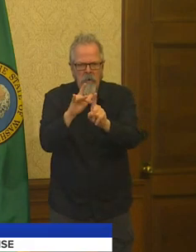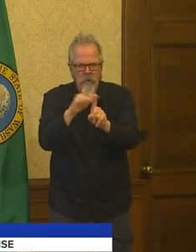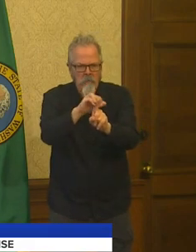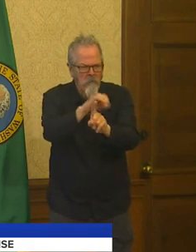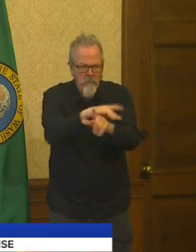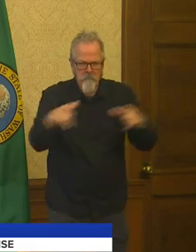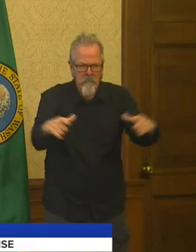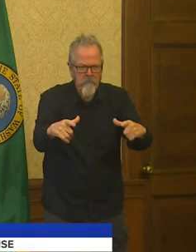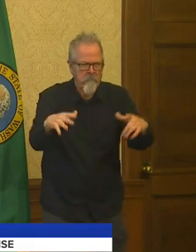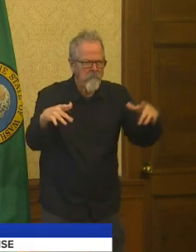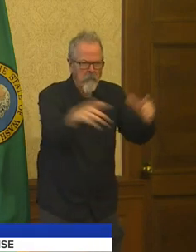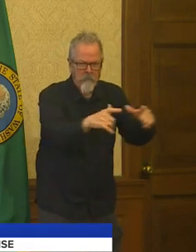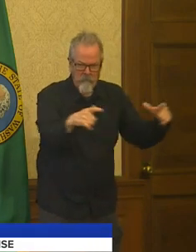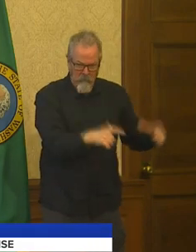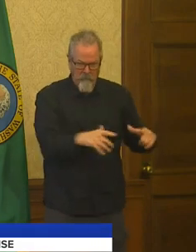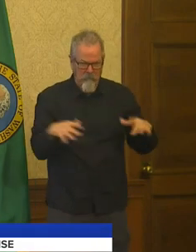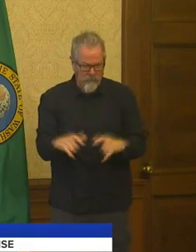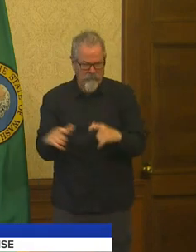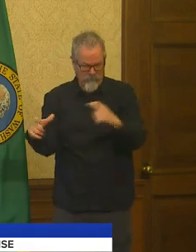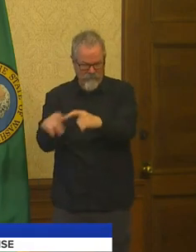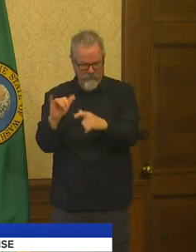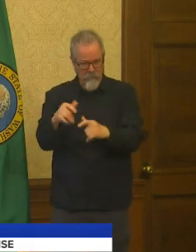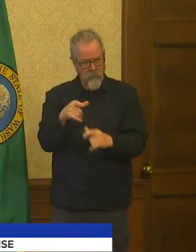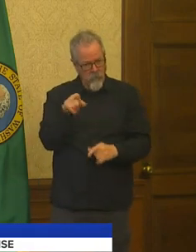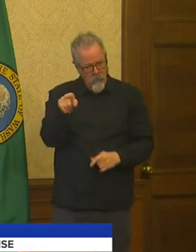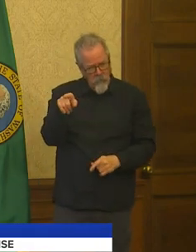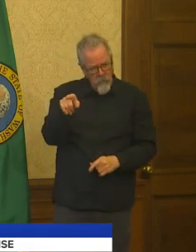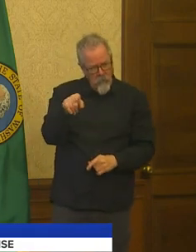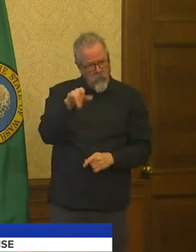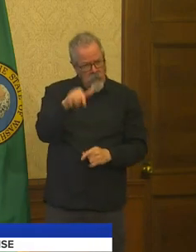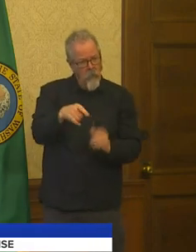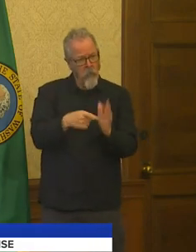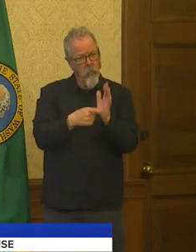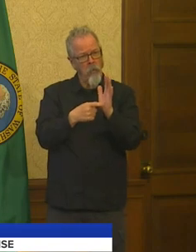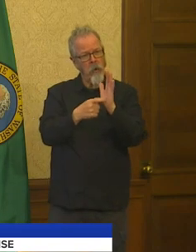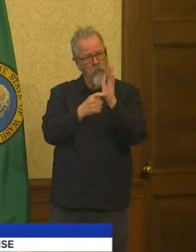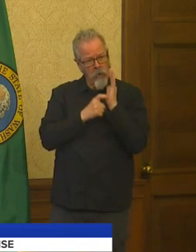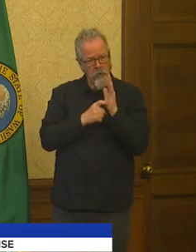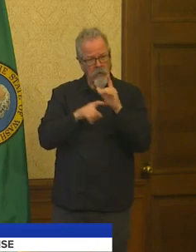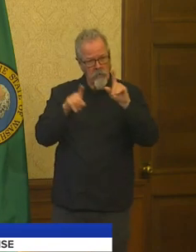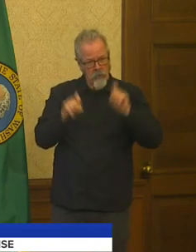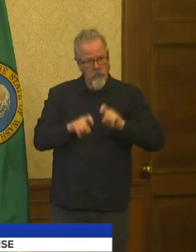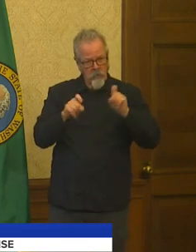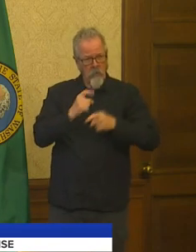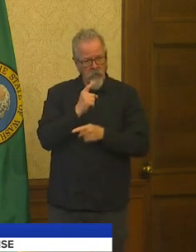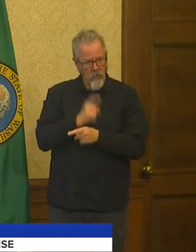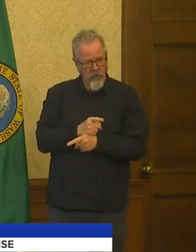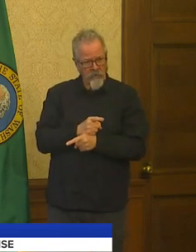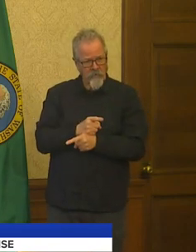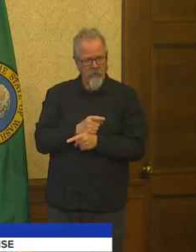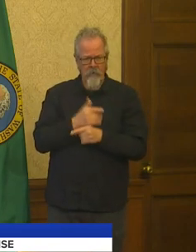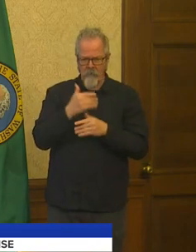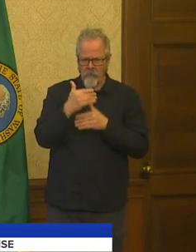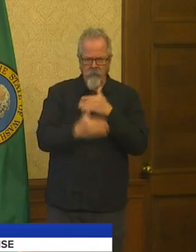substantially closer. Those do not exist today, but we think we're making some good progress on that.